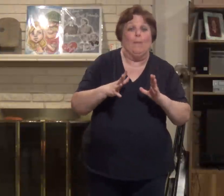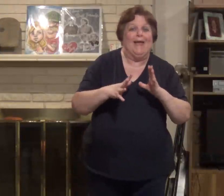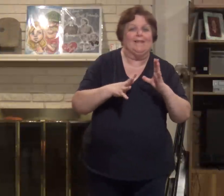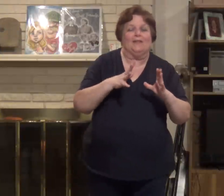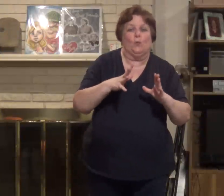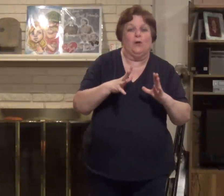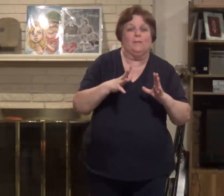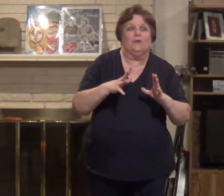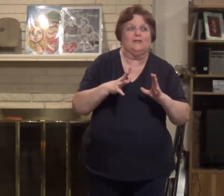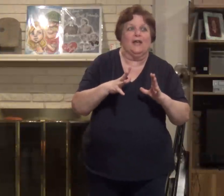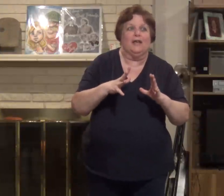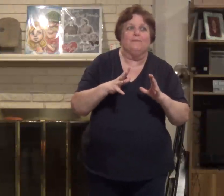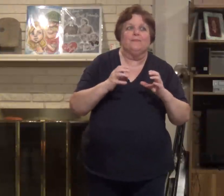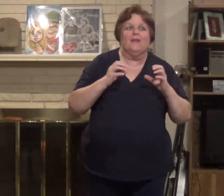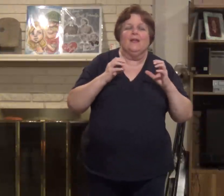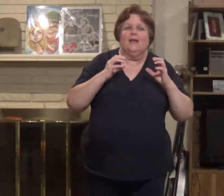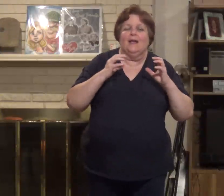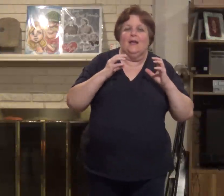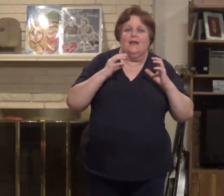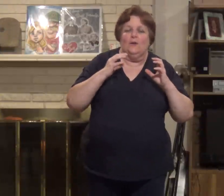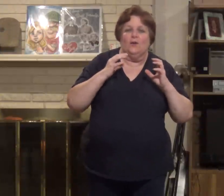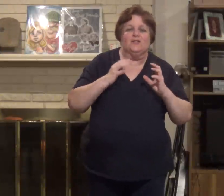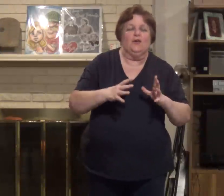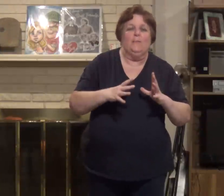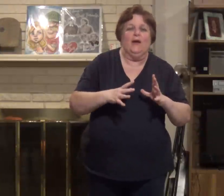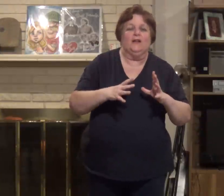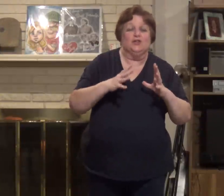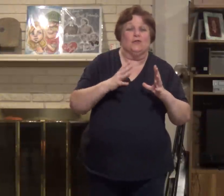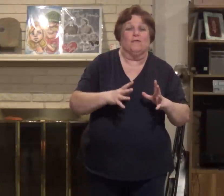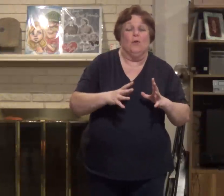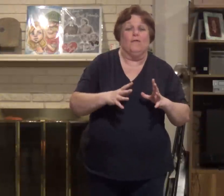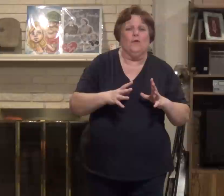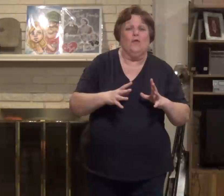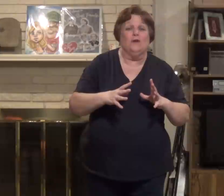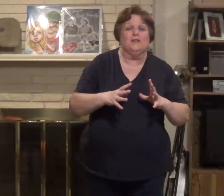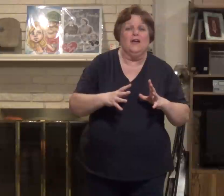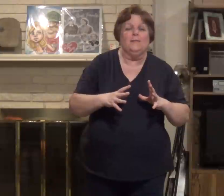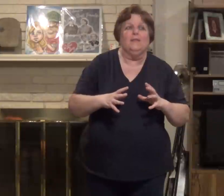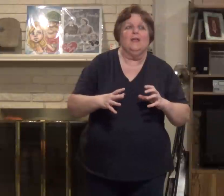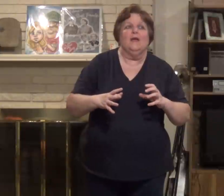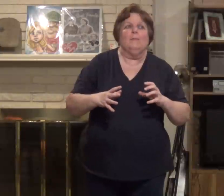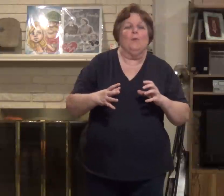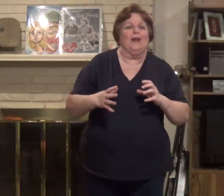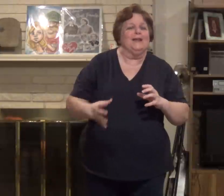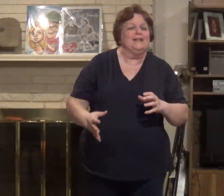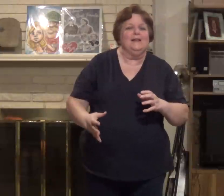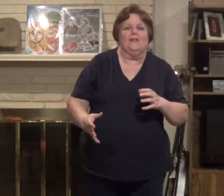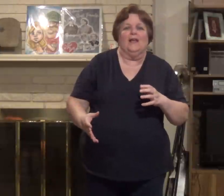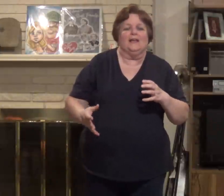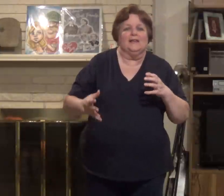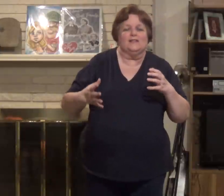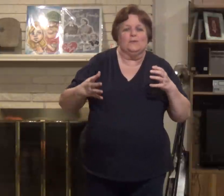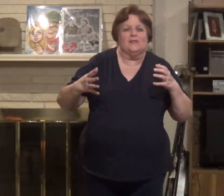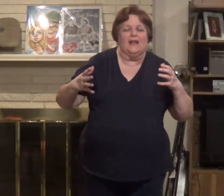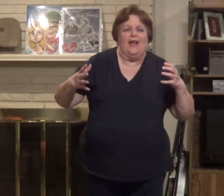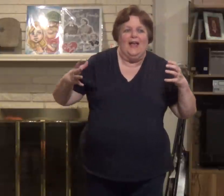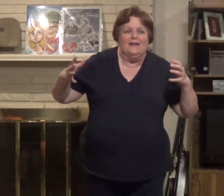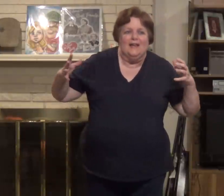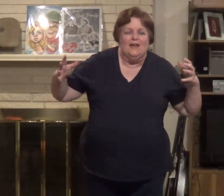OMAD, like the one meal a day. What's good about it is you're full for a long time, But what I didn't like is it was like I had to eat